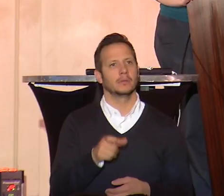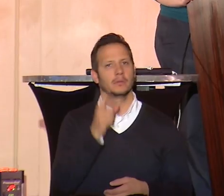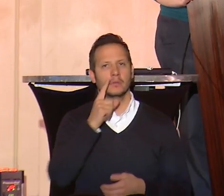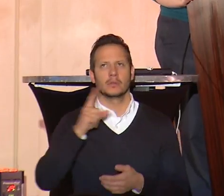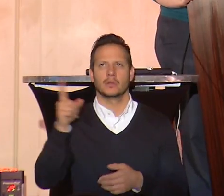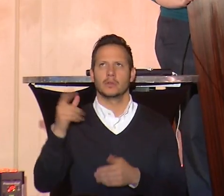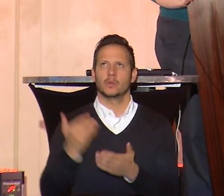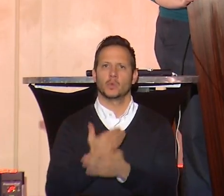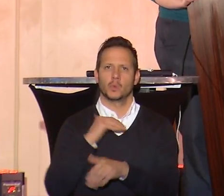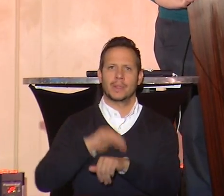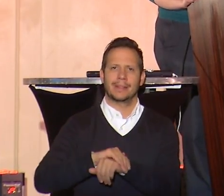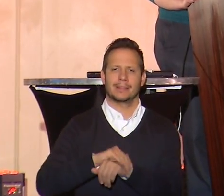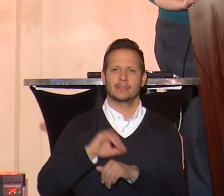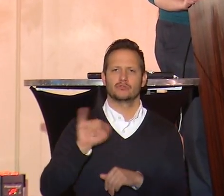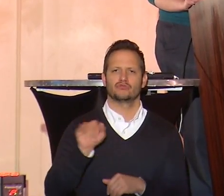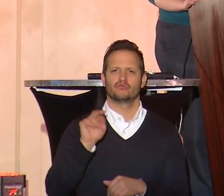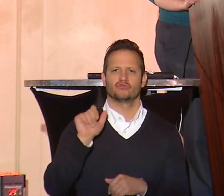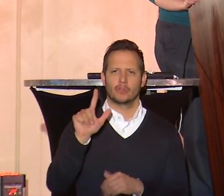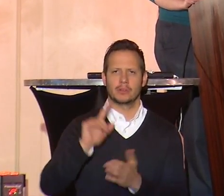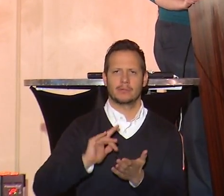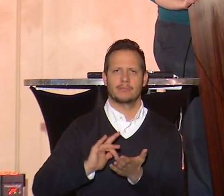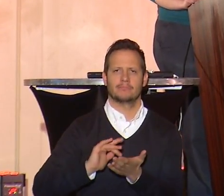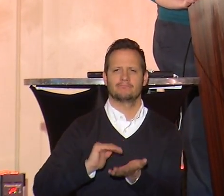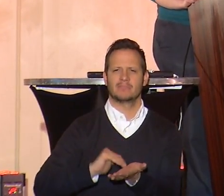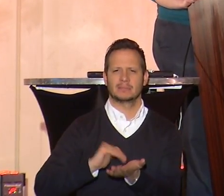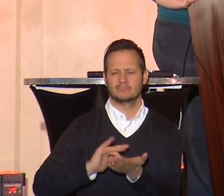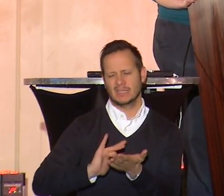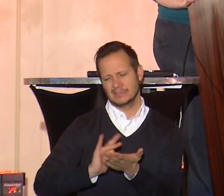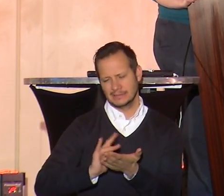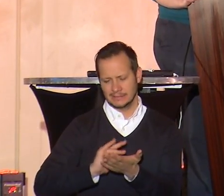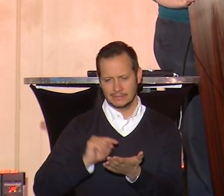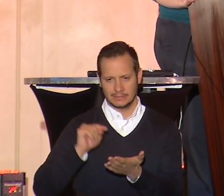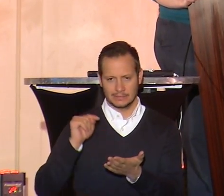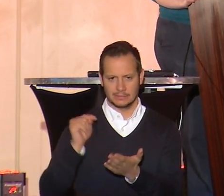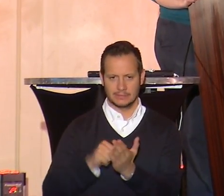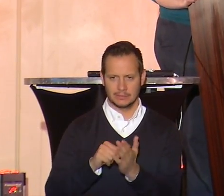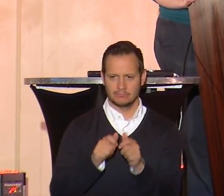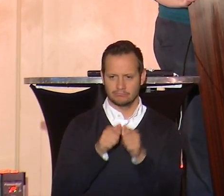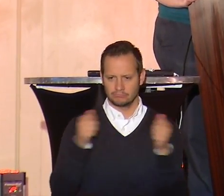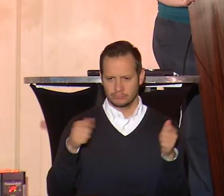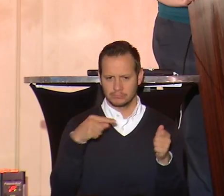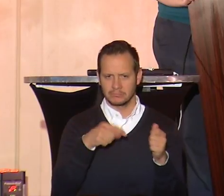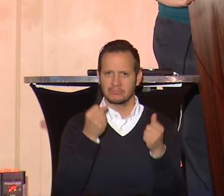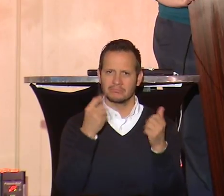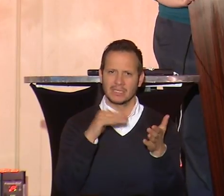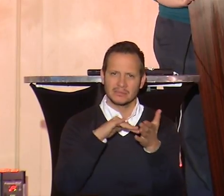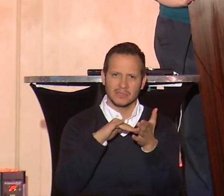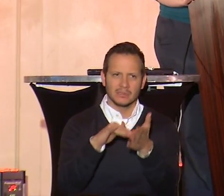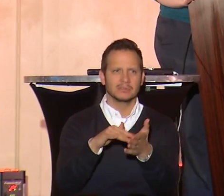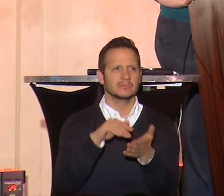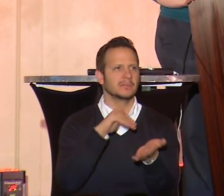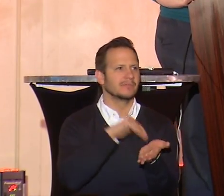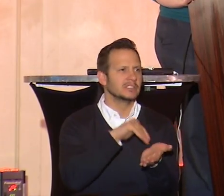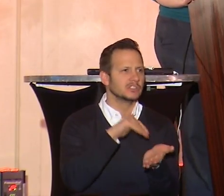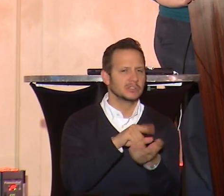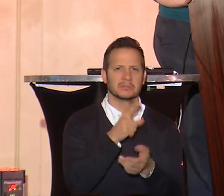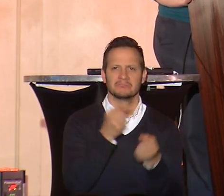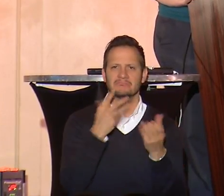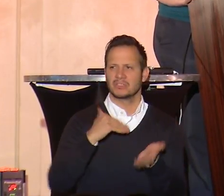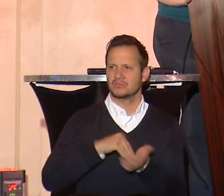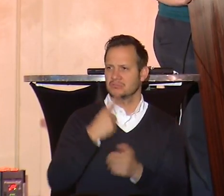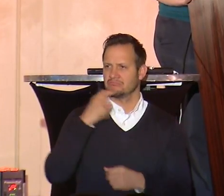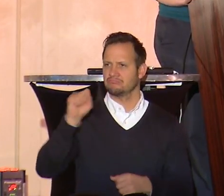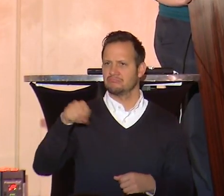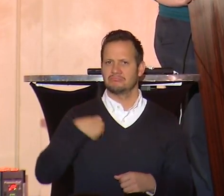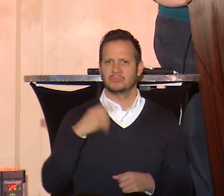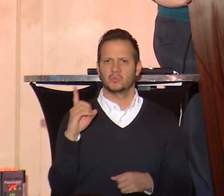England Journal of Medicine, in JAMA, that that are overviews or studies of physicians, and physicians say we do this.